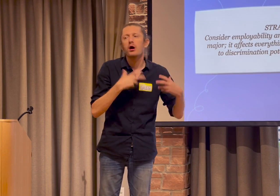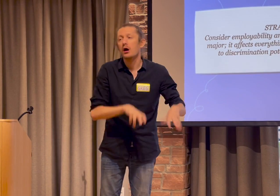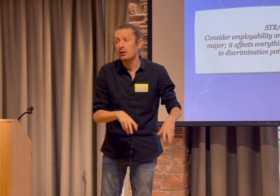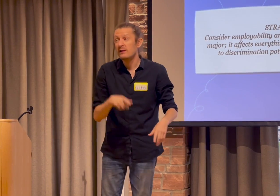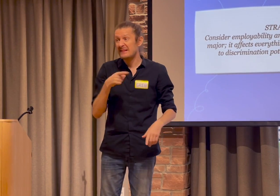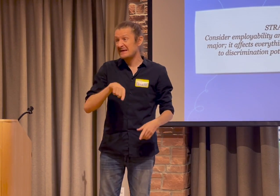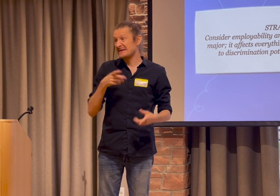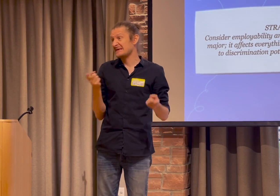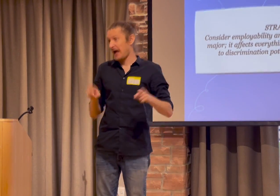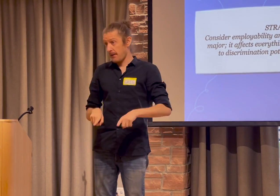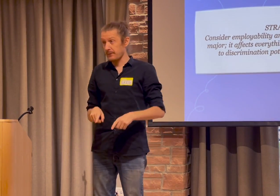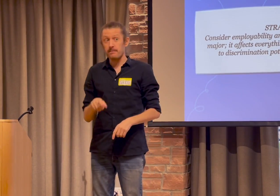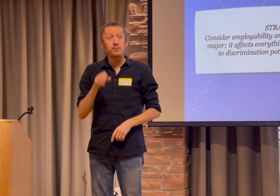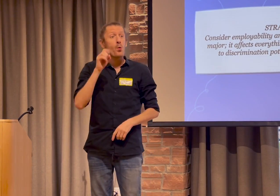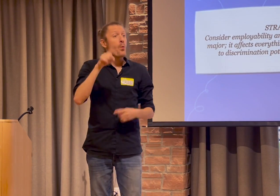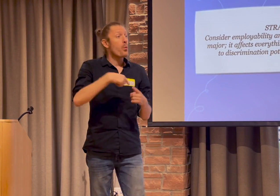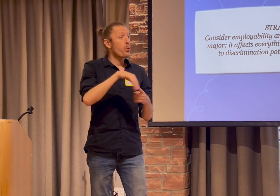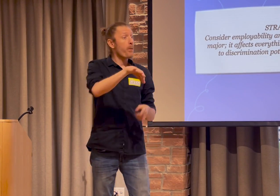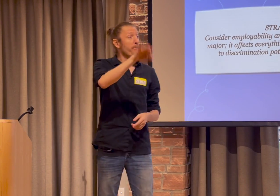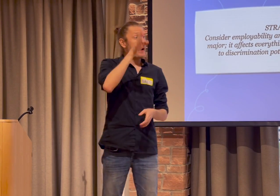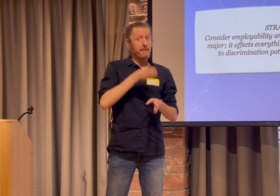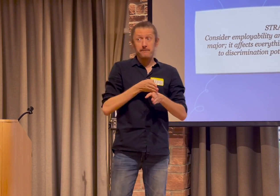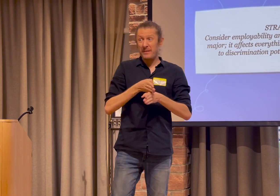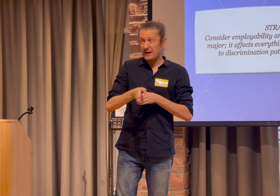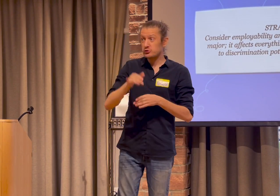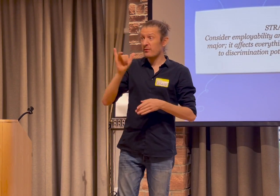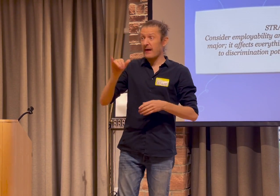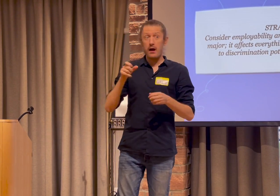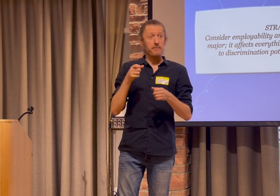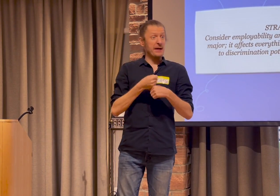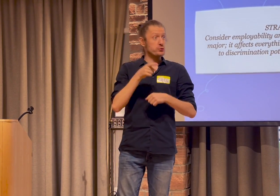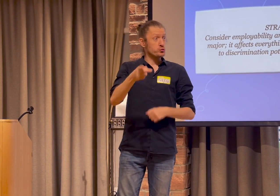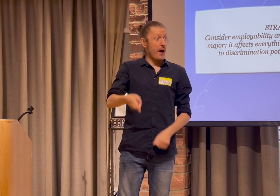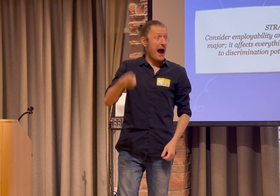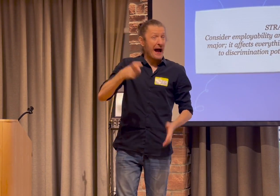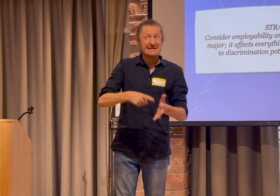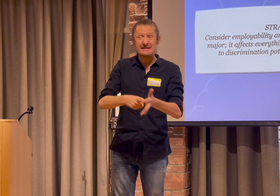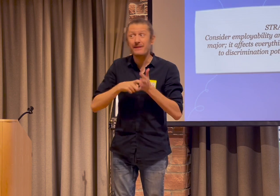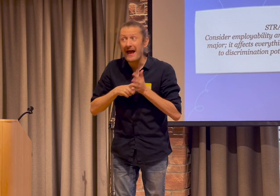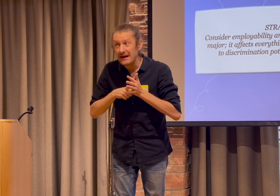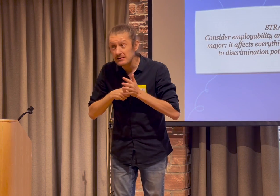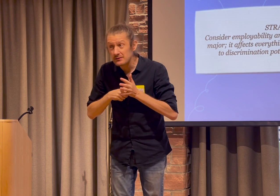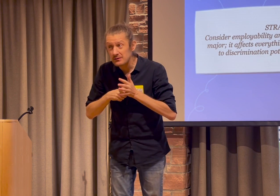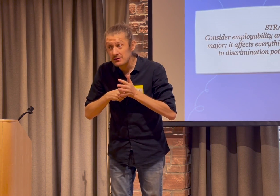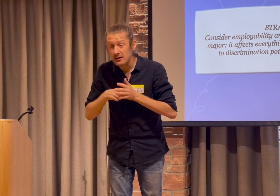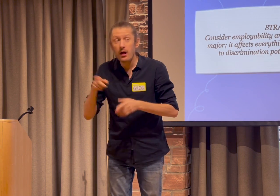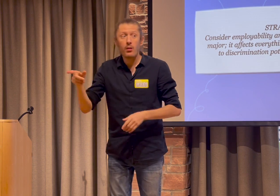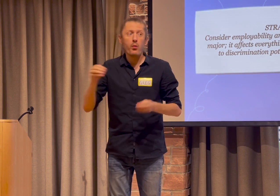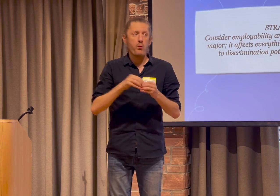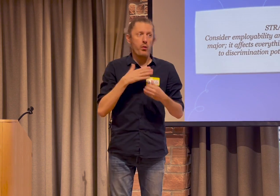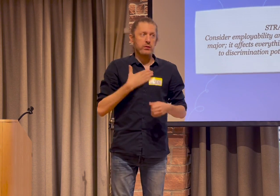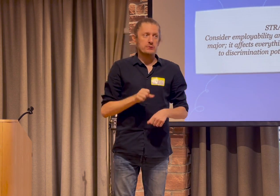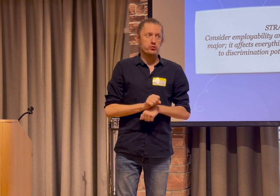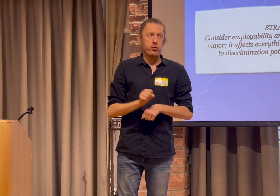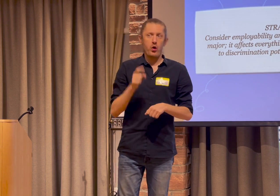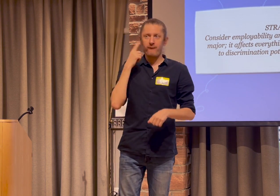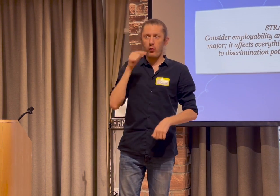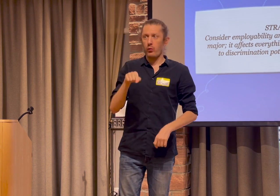going to work, it's too much. That does happen. So when you pick a major that makes you a high in-demand